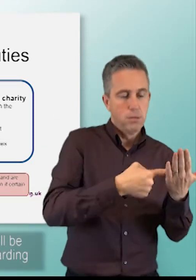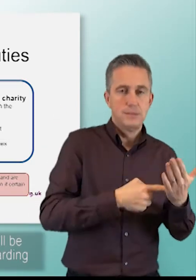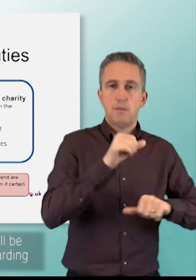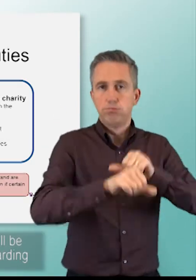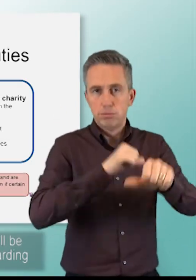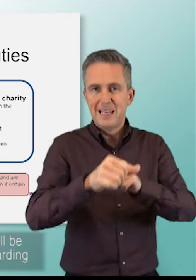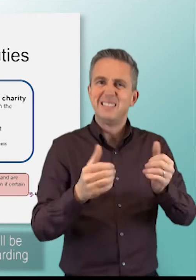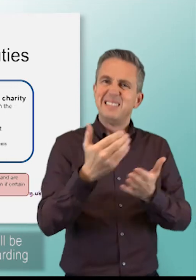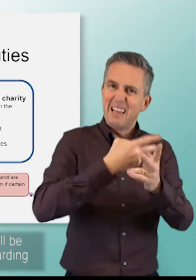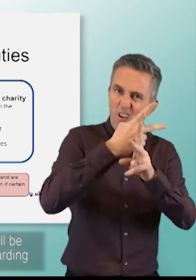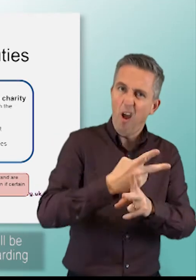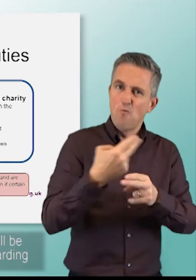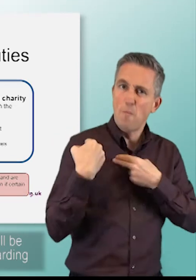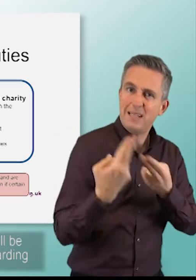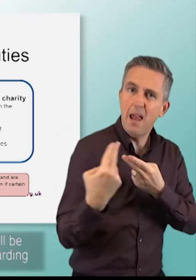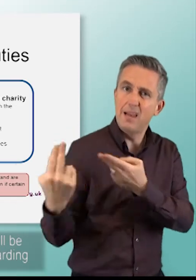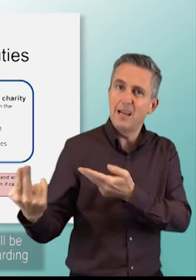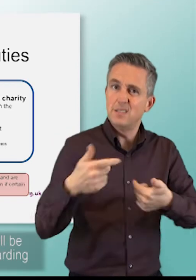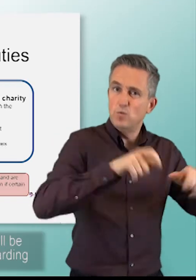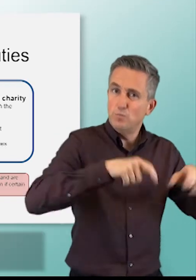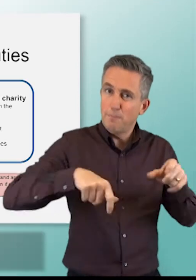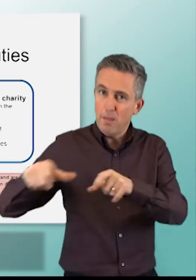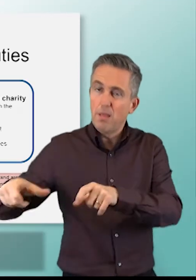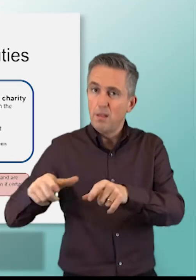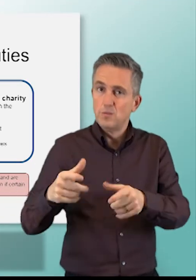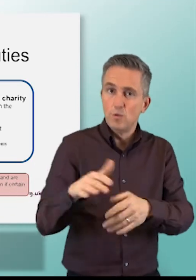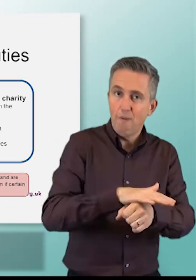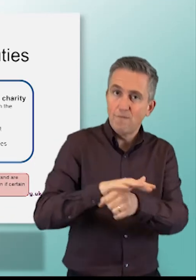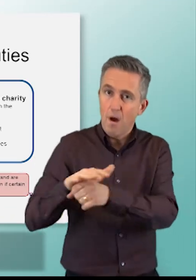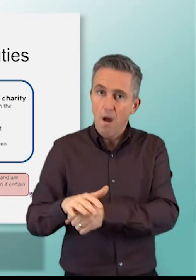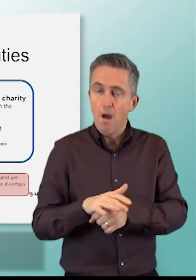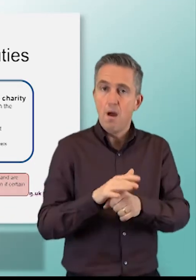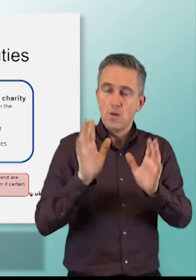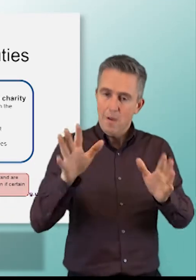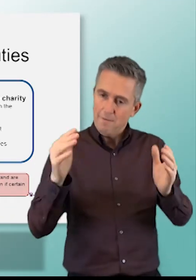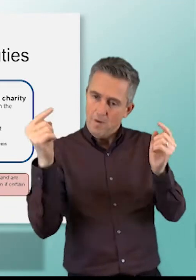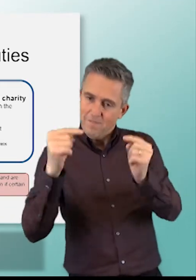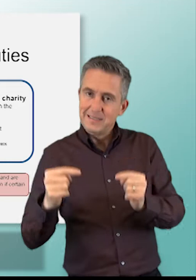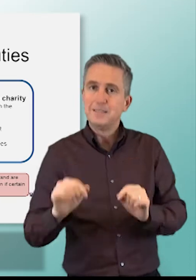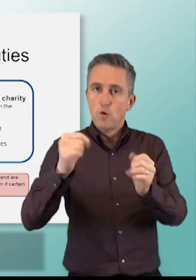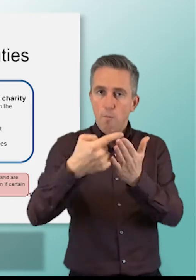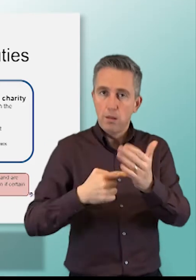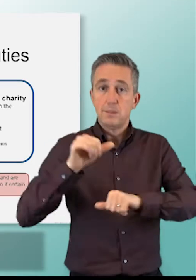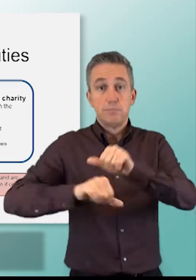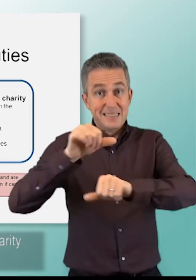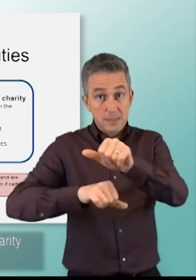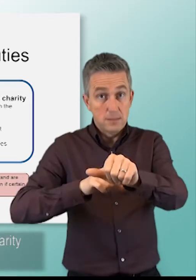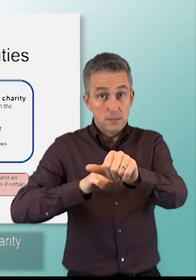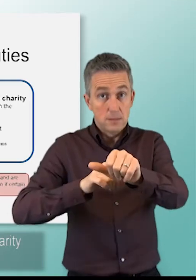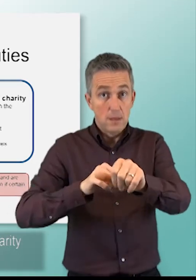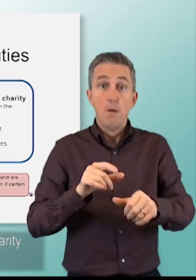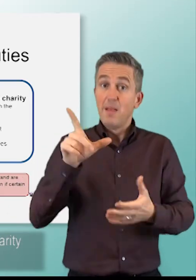what that practical kind of safeguarding stuff, you'll be delegating that, you'll be thinking about, you know, how that fits into your policies and procedures,